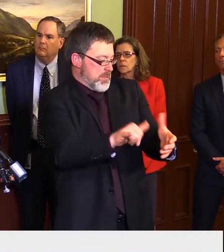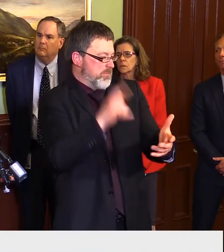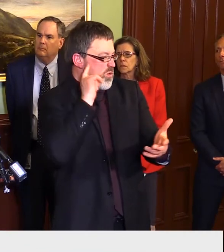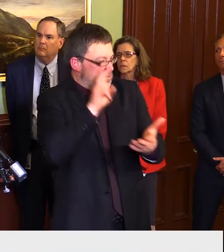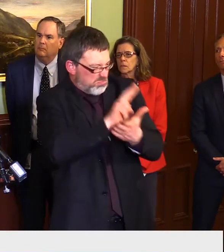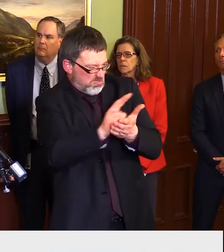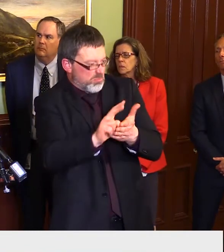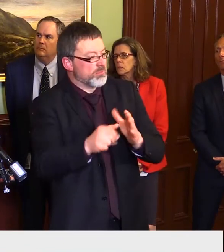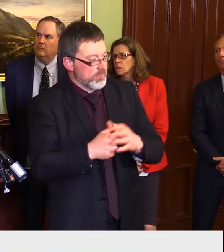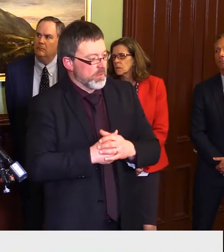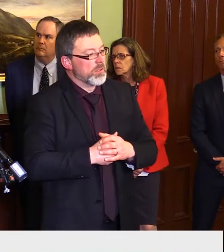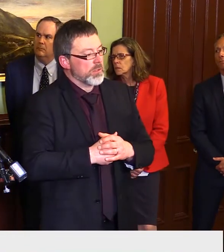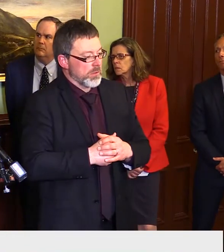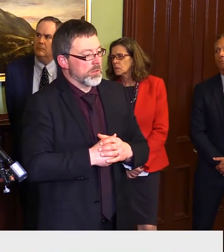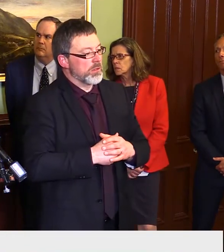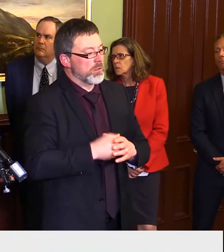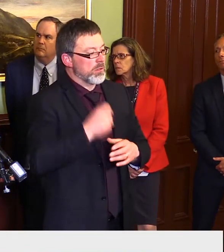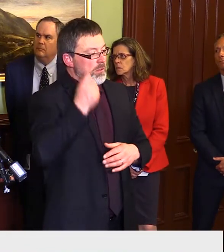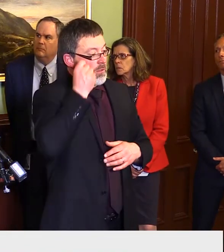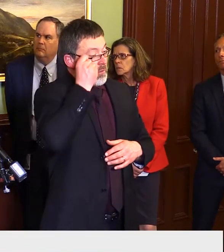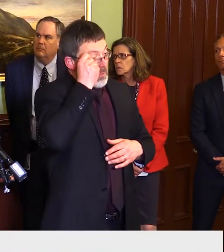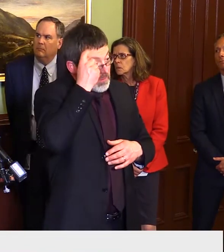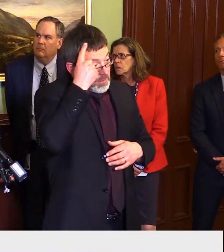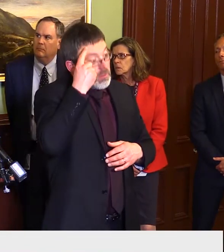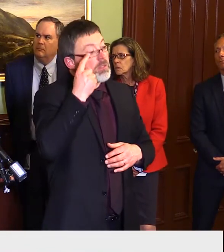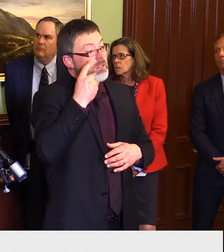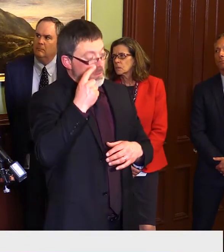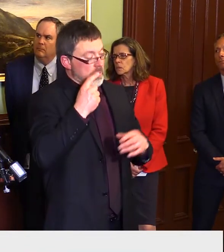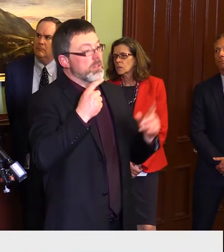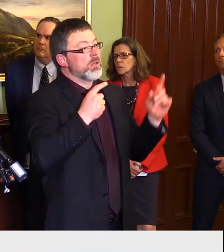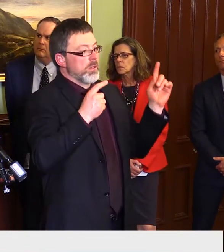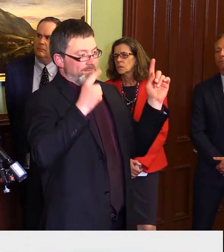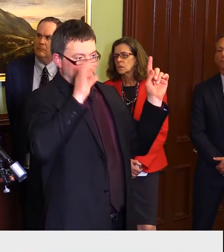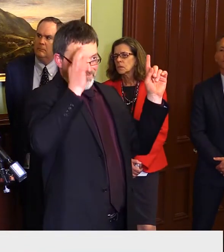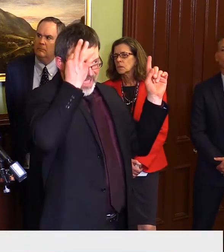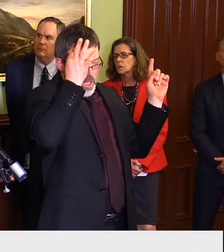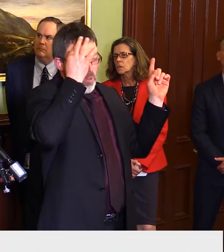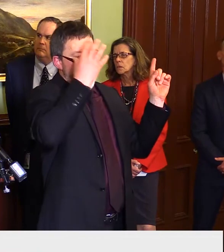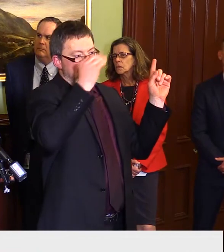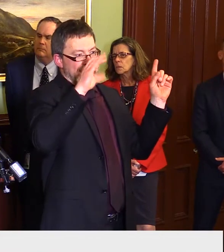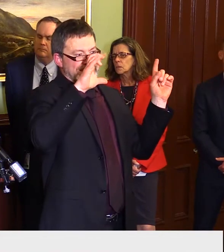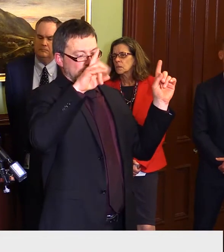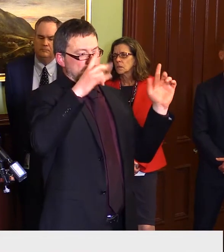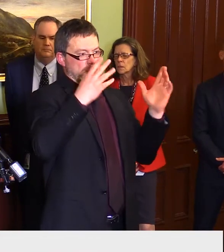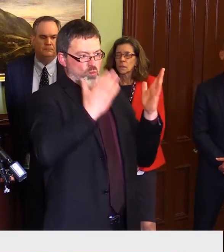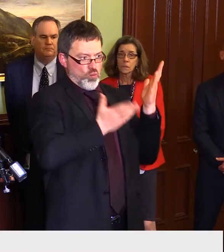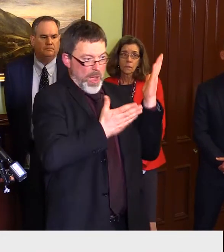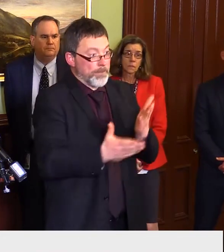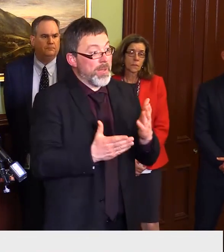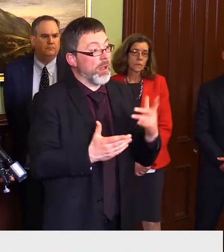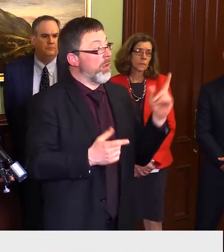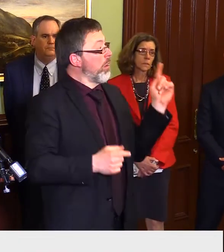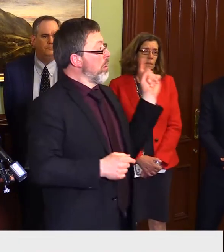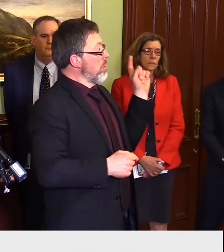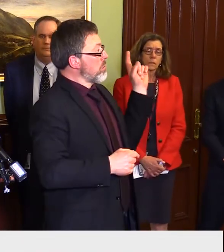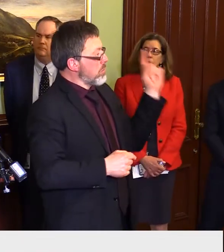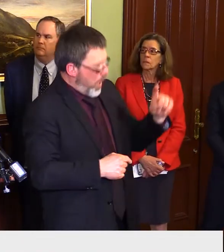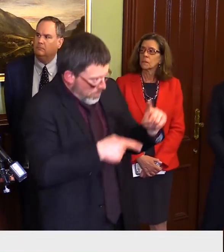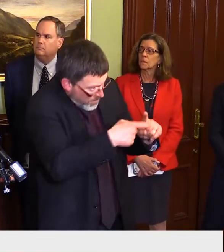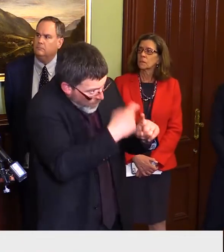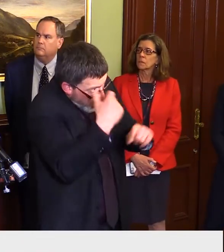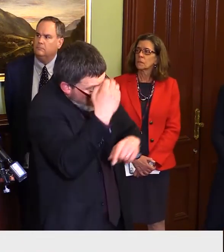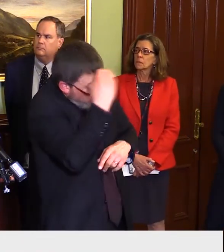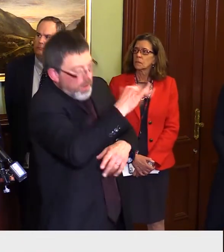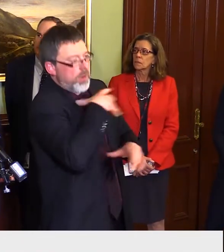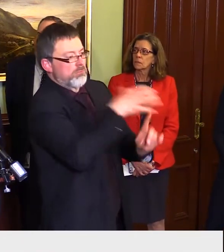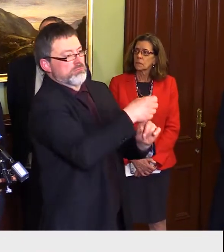back from Great Britain? I don't know that for a fact. I'd have to look at the map to see. Because the